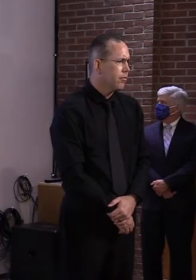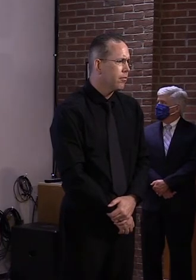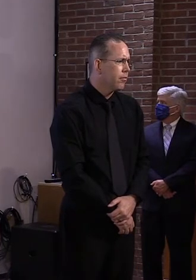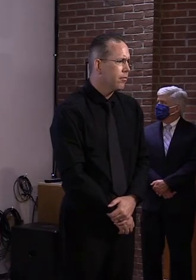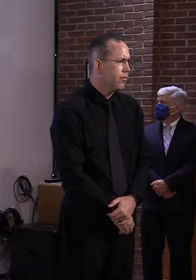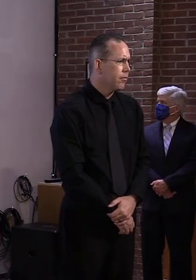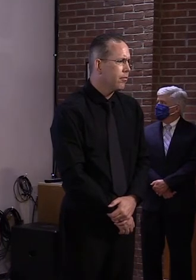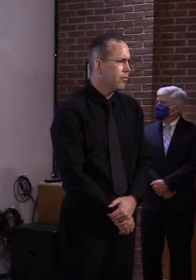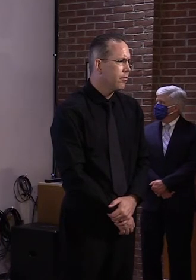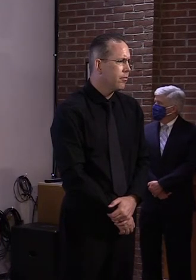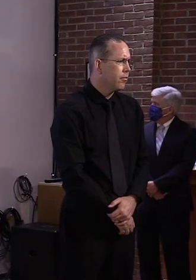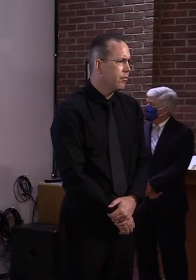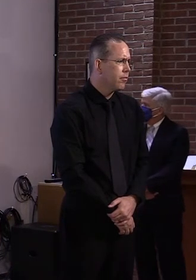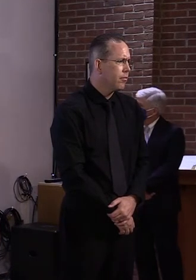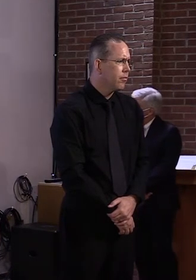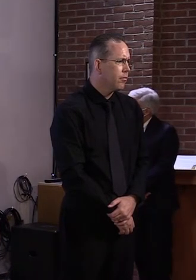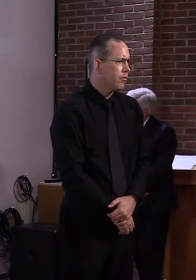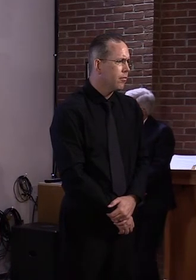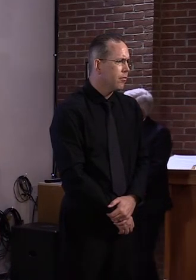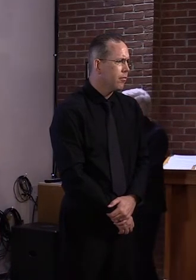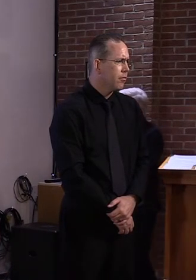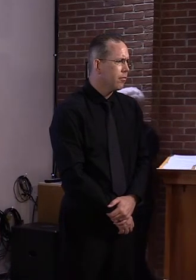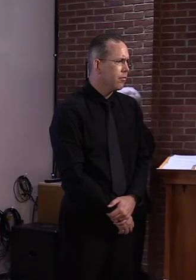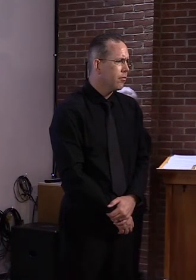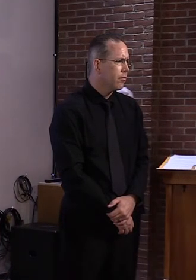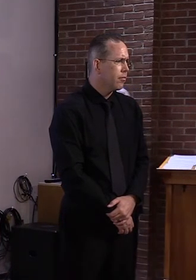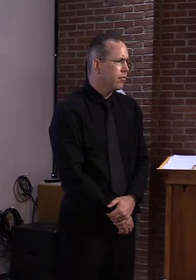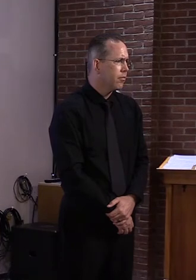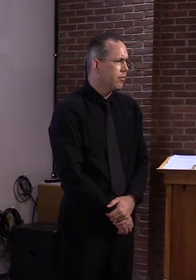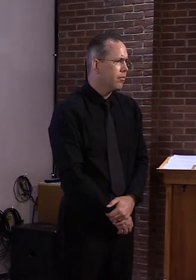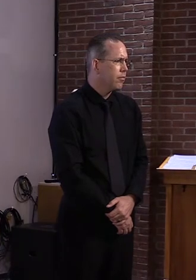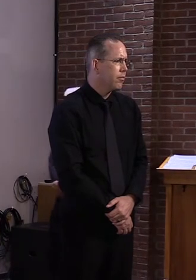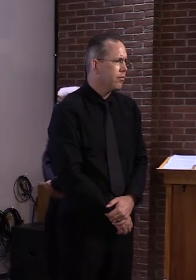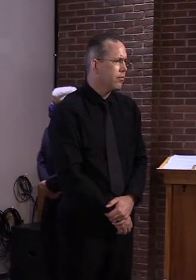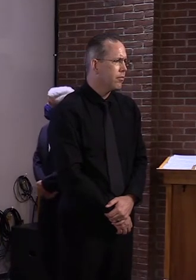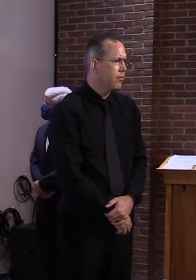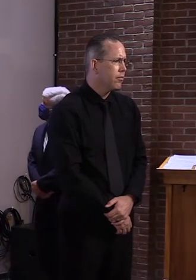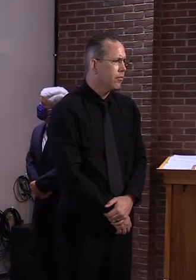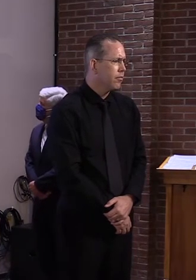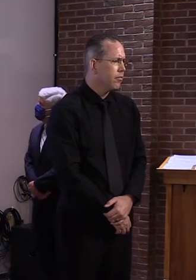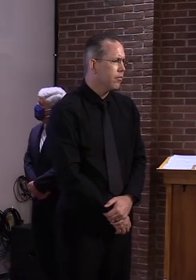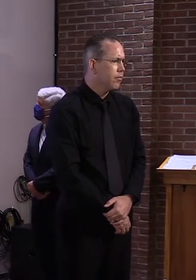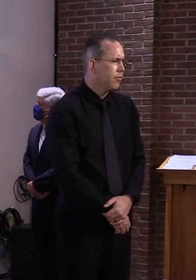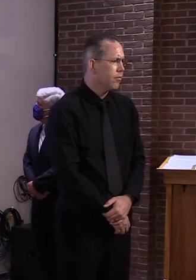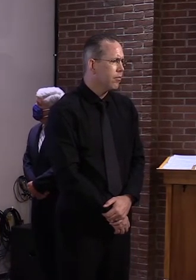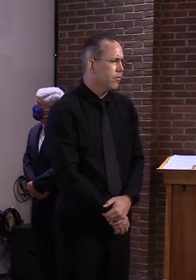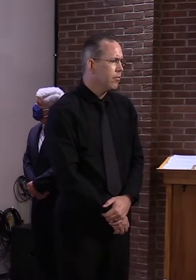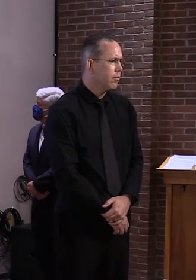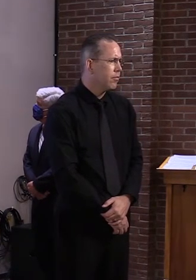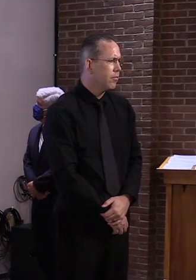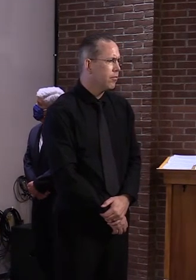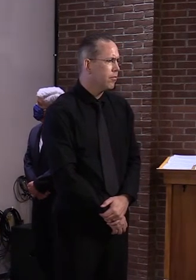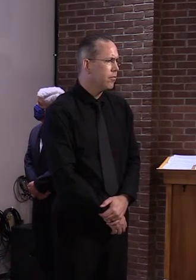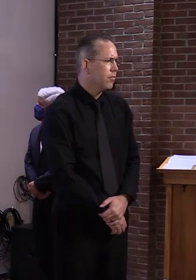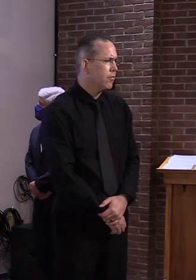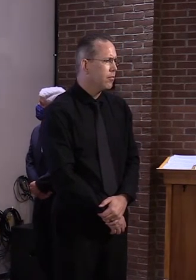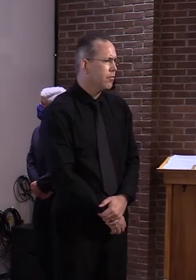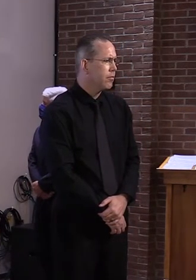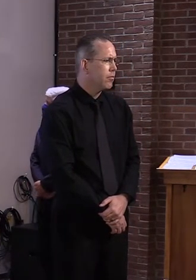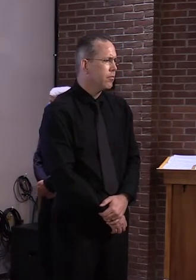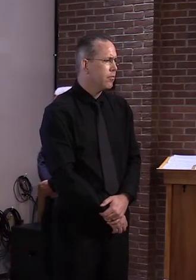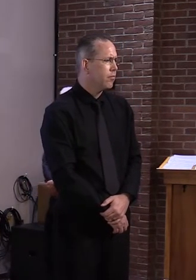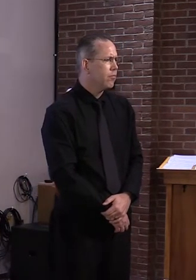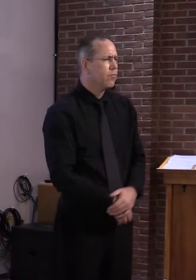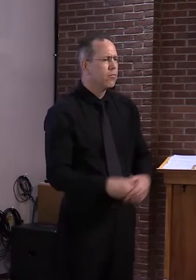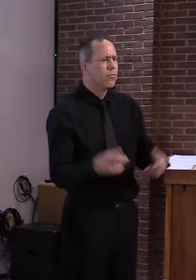the listeners would be interested in whether you would veto the bill as you know it, either the House or